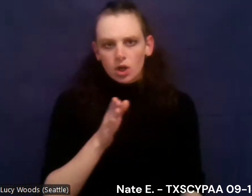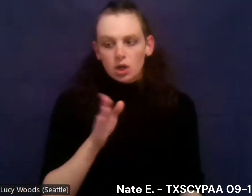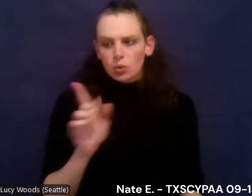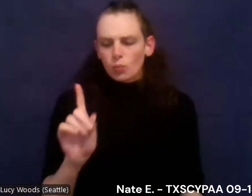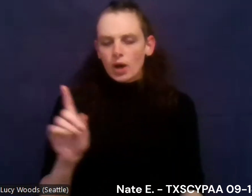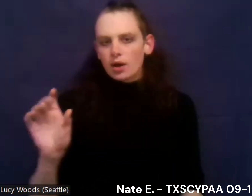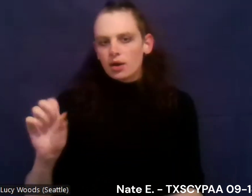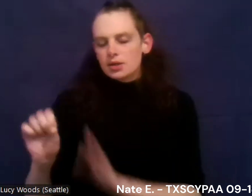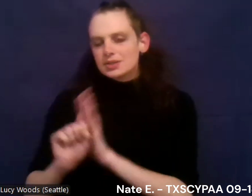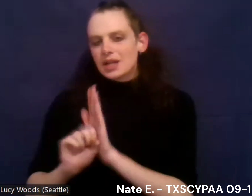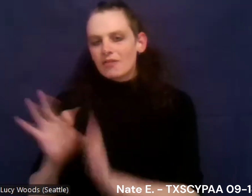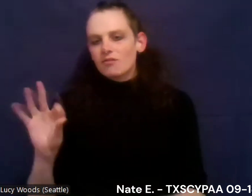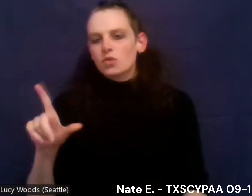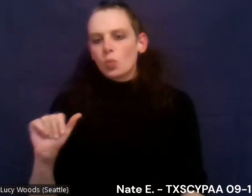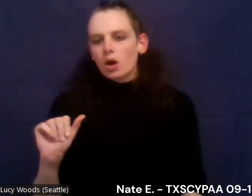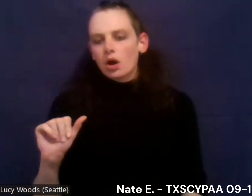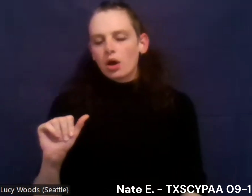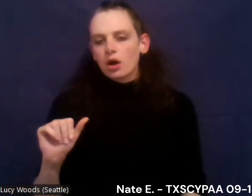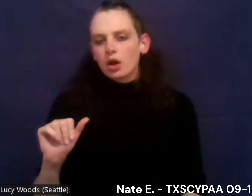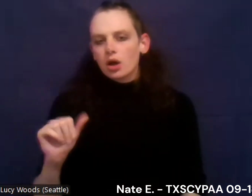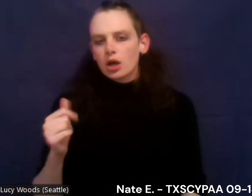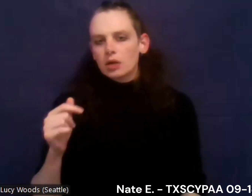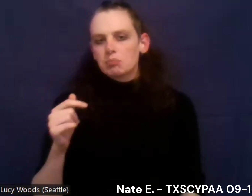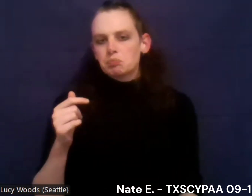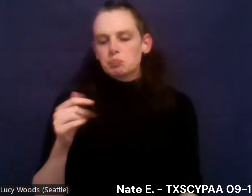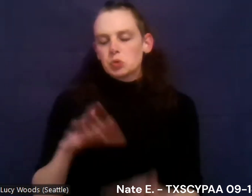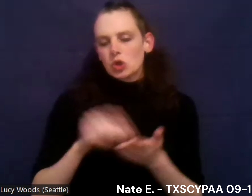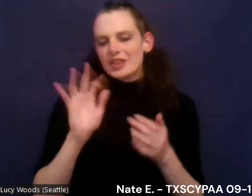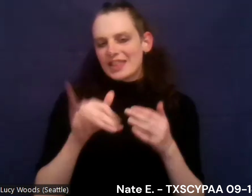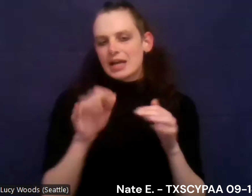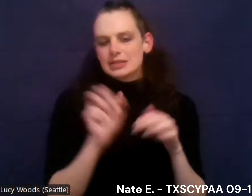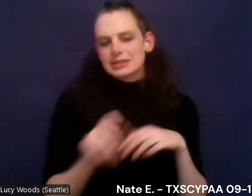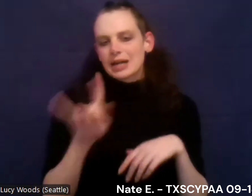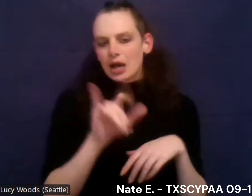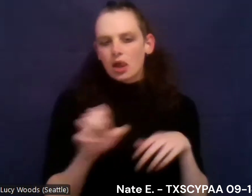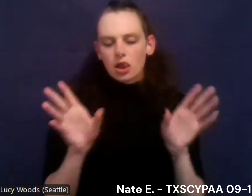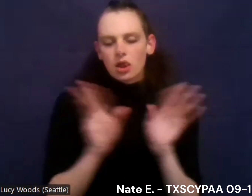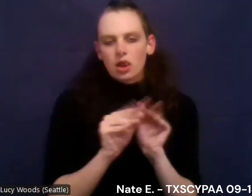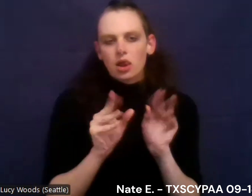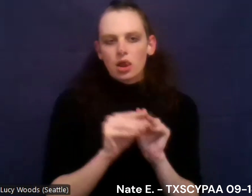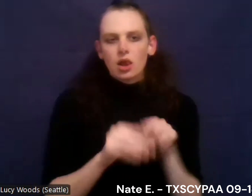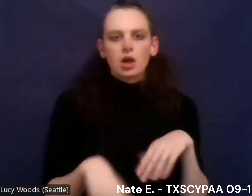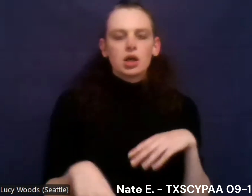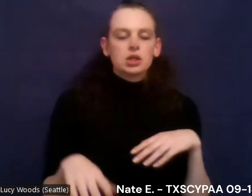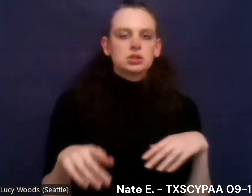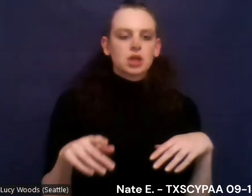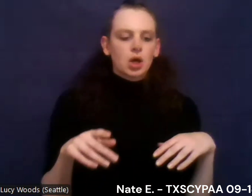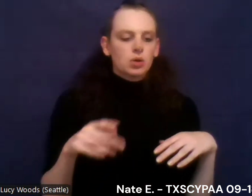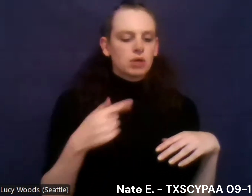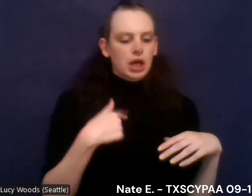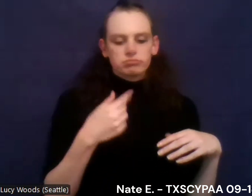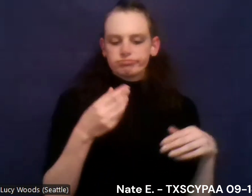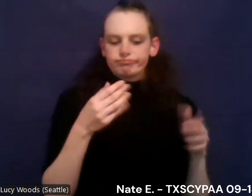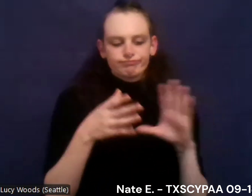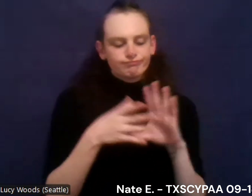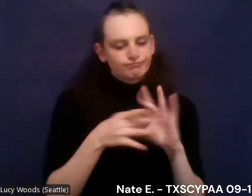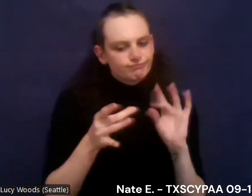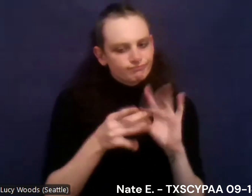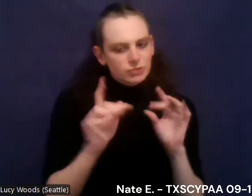guys kind of a download of what happened and then what it was like and hopefully stick in what it's like now.